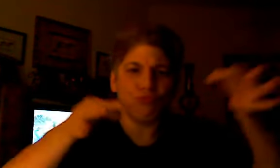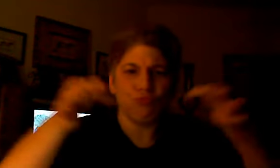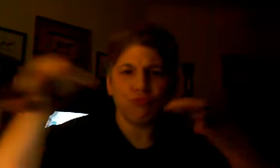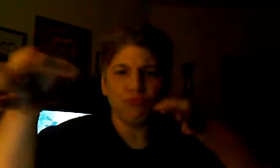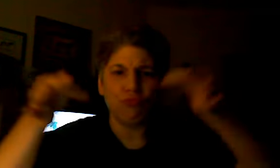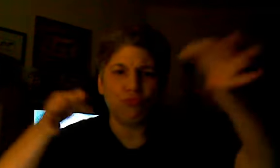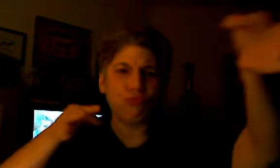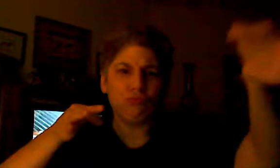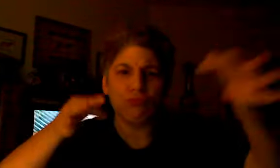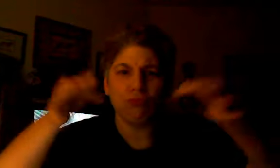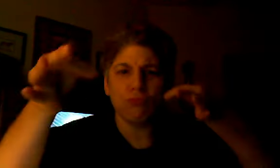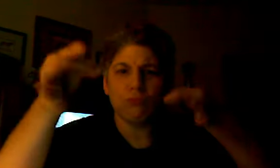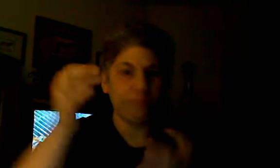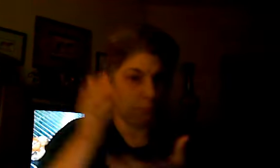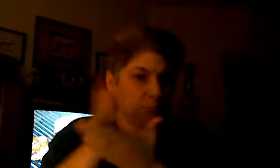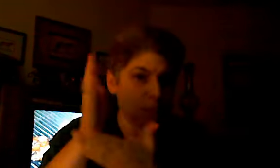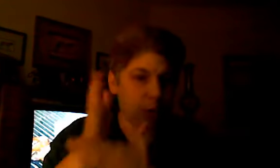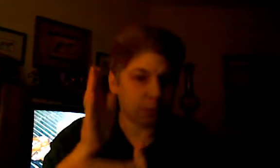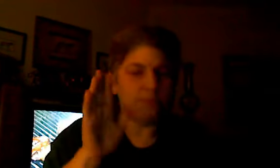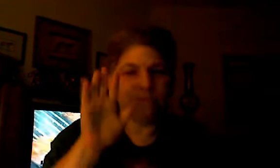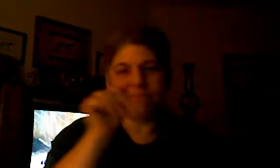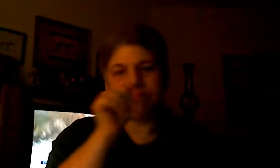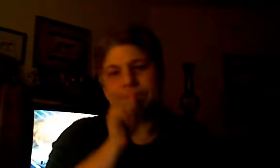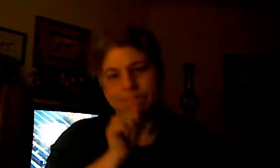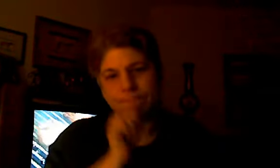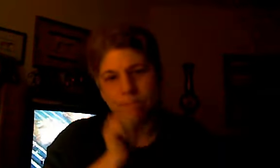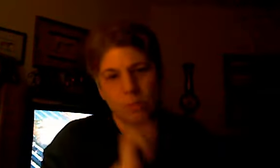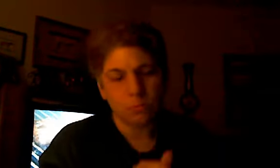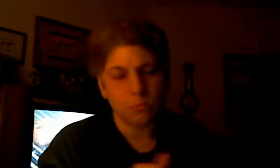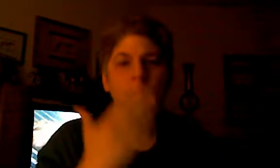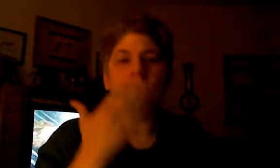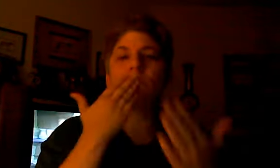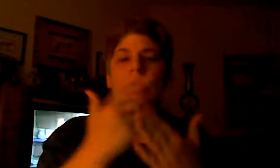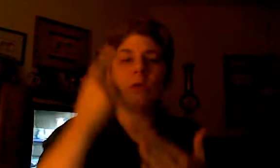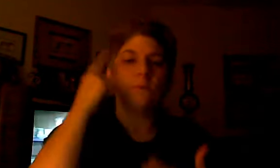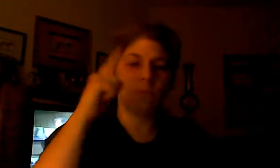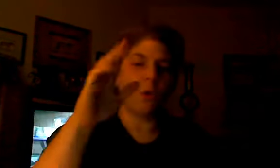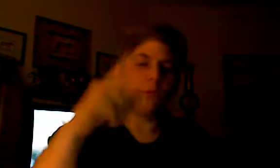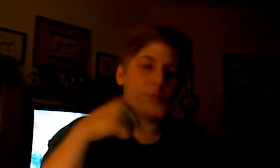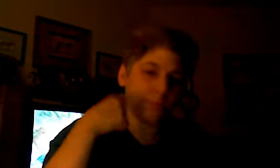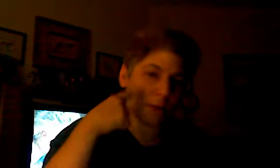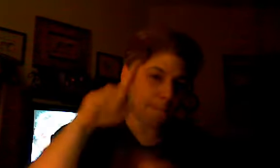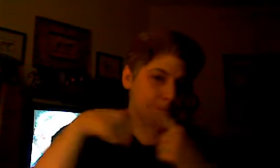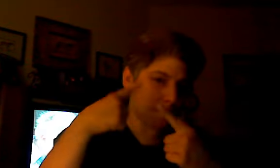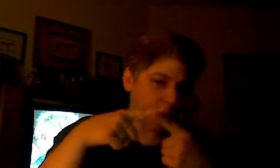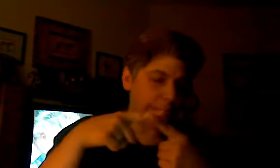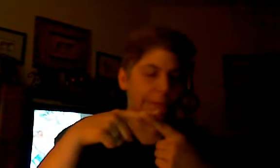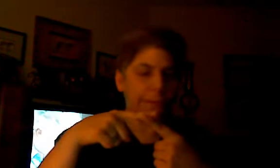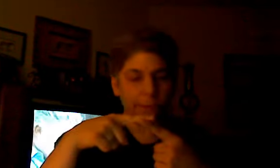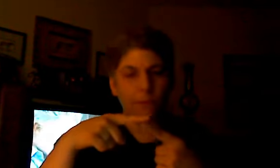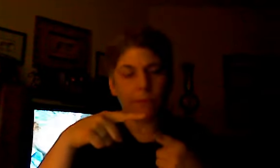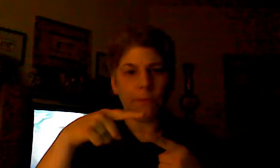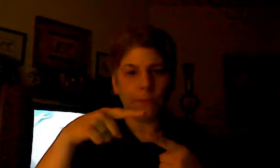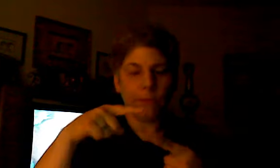beef heart. Yeah. Beef heart. Every food that I get to. Oh, boy. The taste. What do you say? I'm just